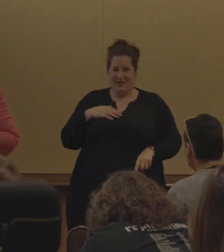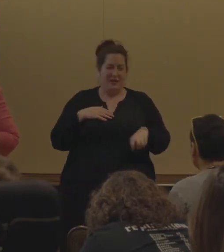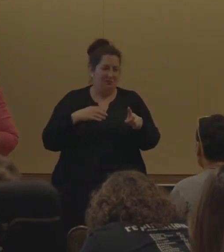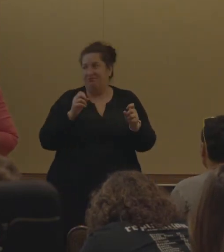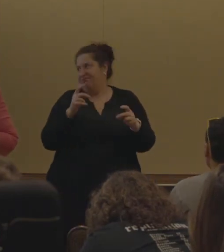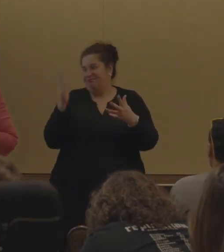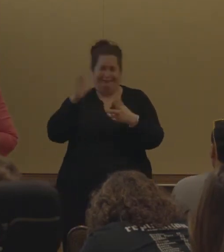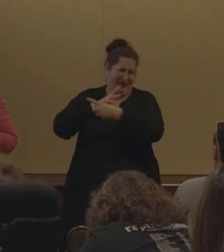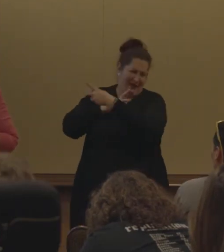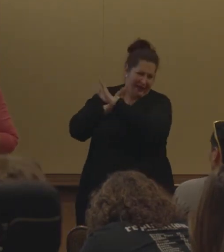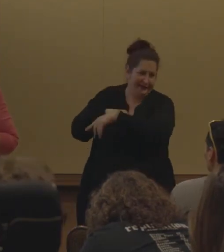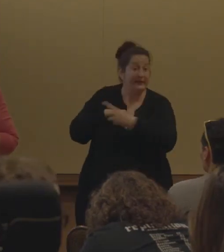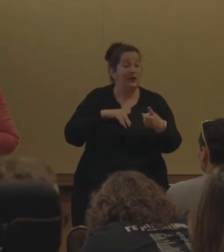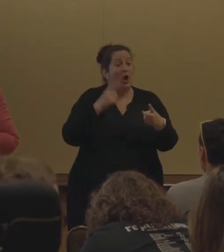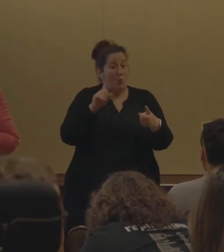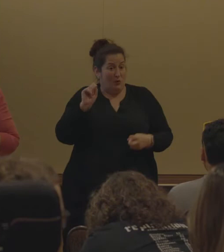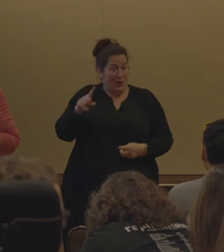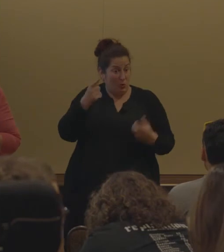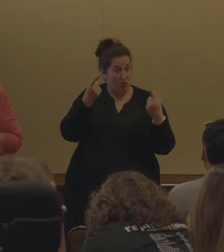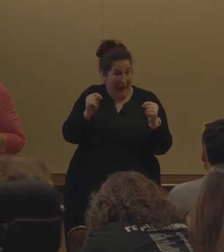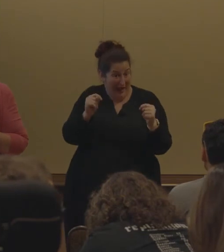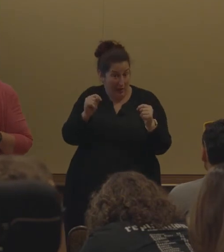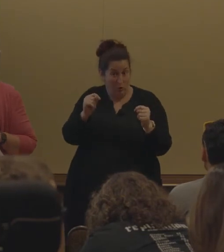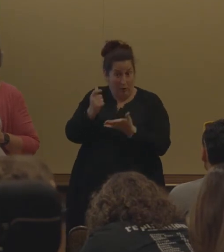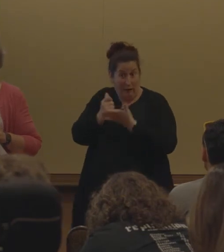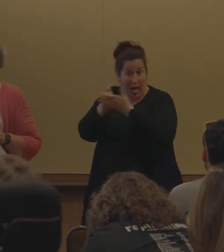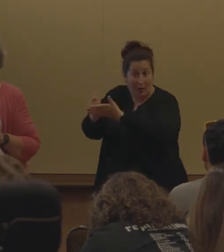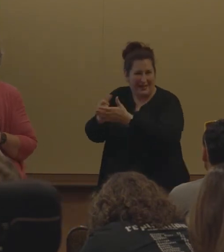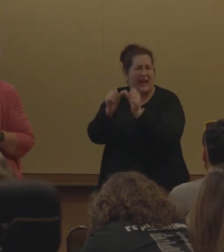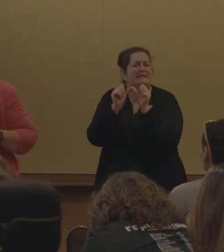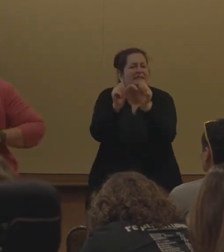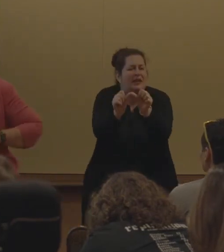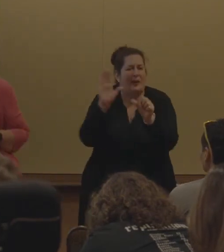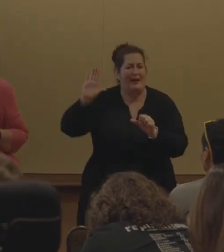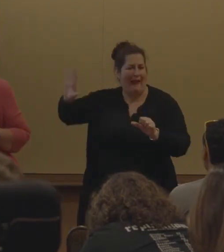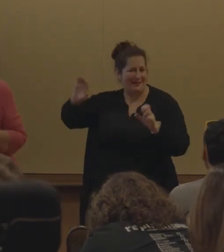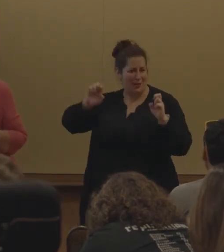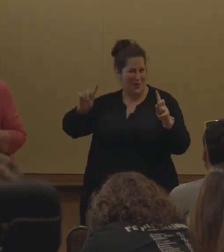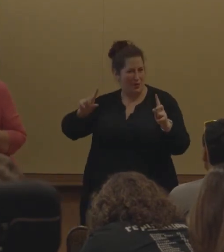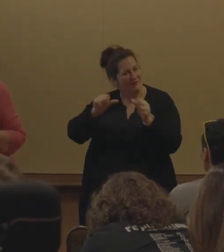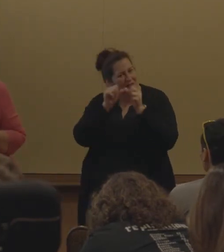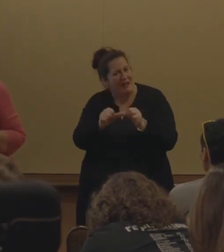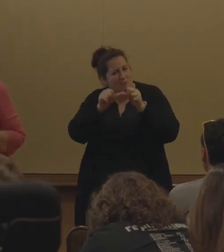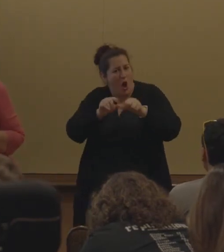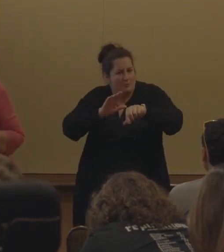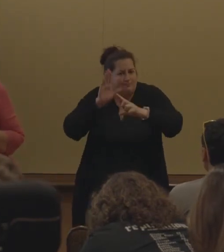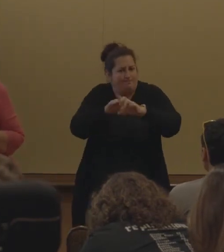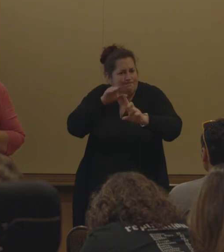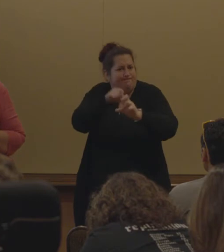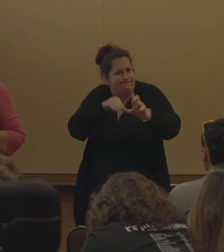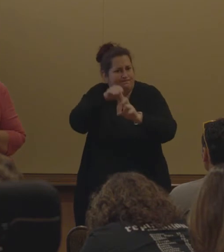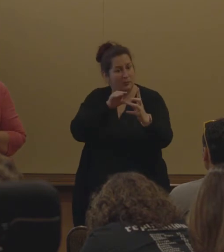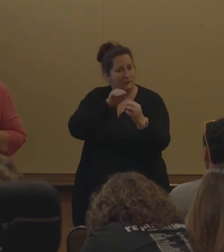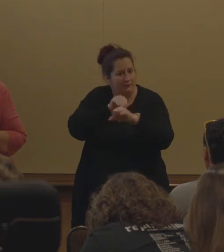one of the things that we have a question of that we're trying to get for is that continuing education. Do we just have to keep on staying on the counselor and